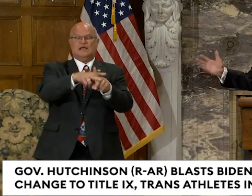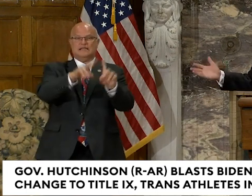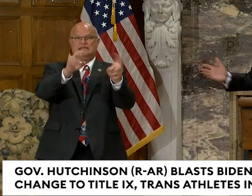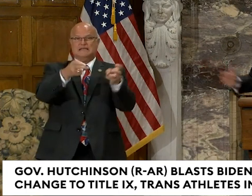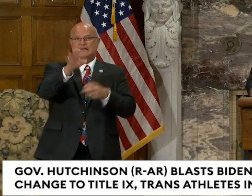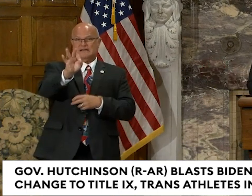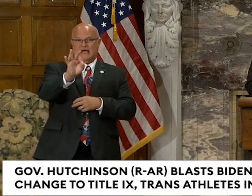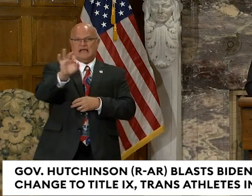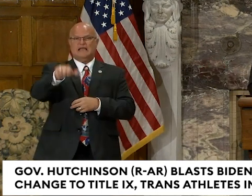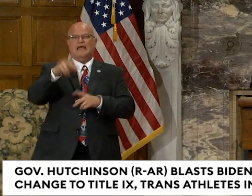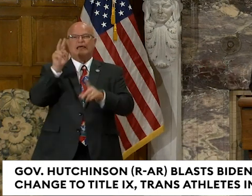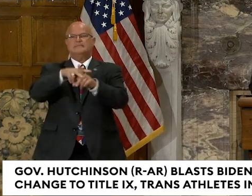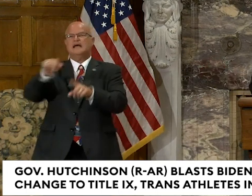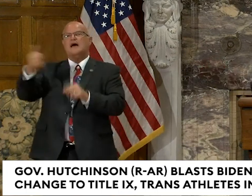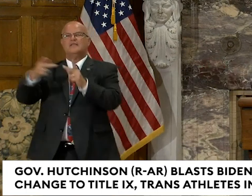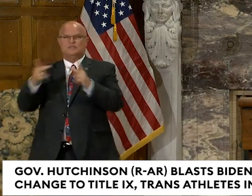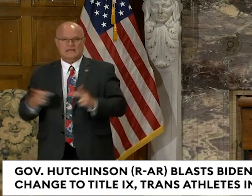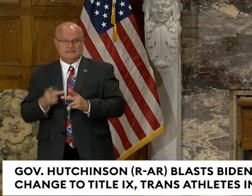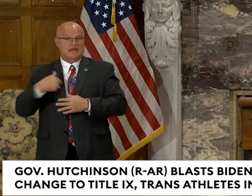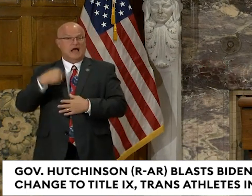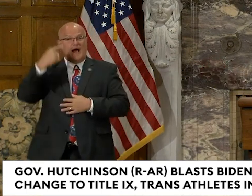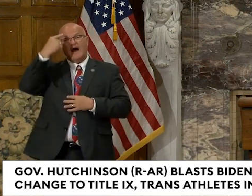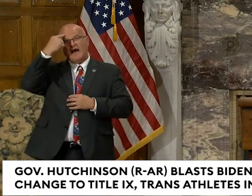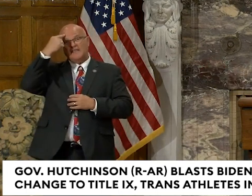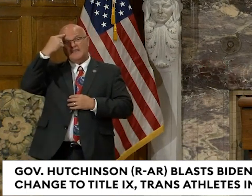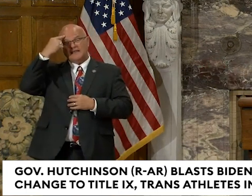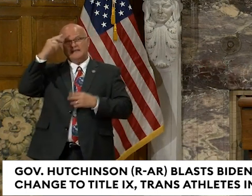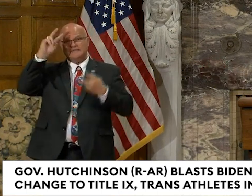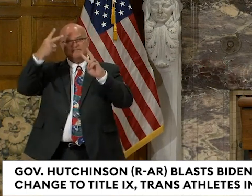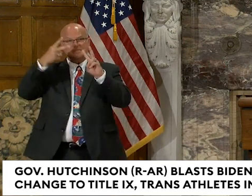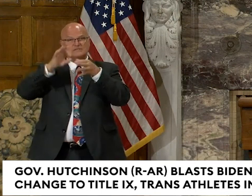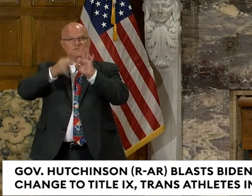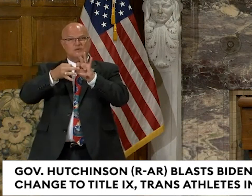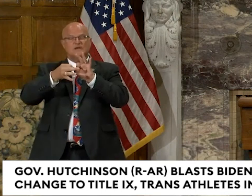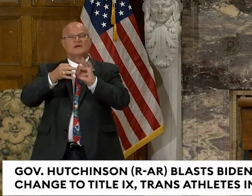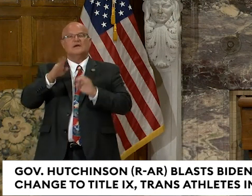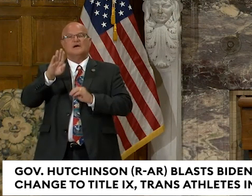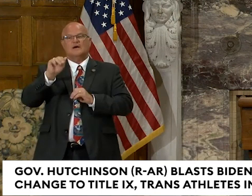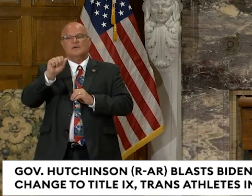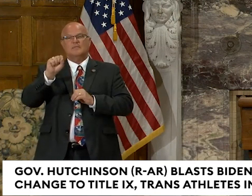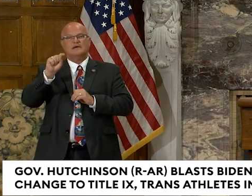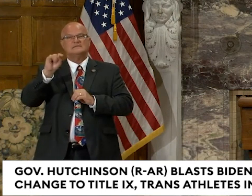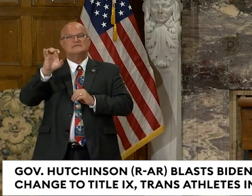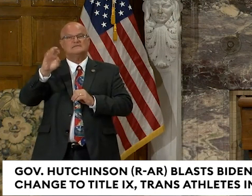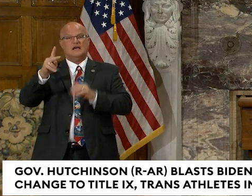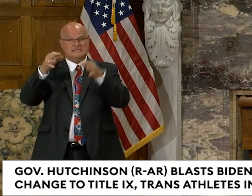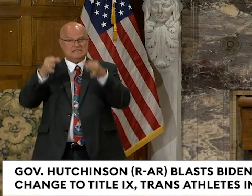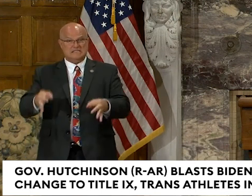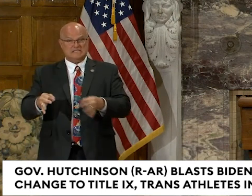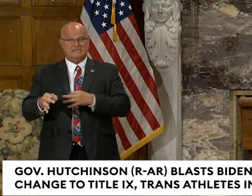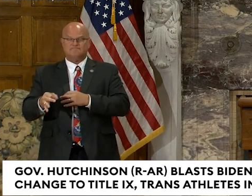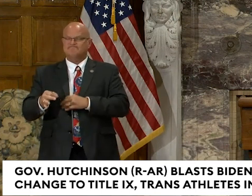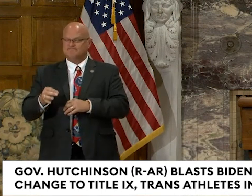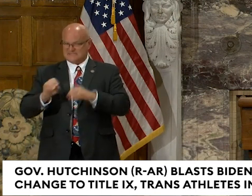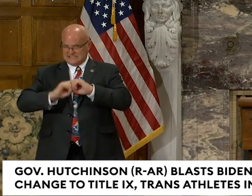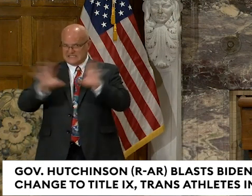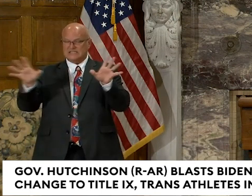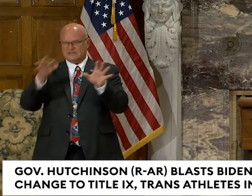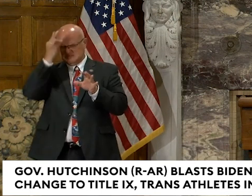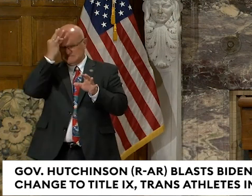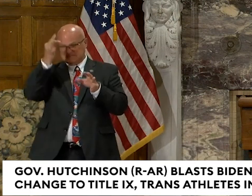Title IX and other areas. I think it's a misinterpretation of the Bostock decision. I think it was very clear that was a